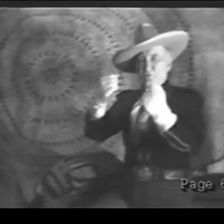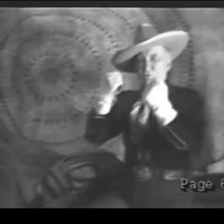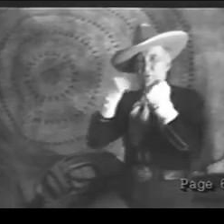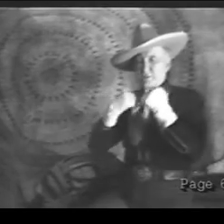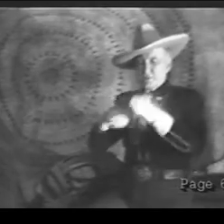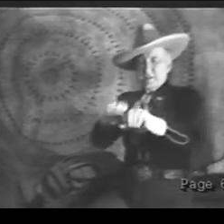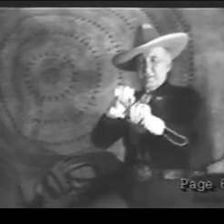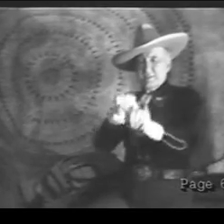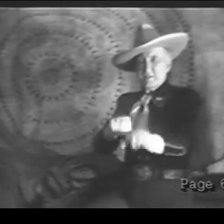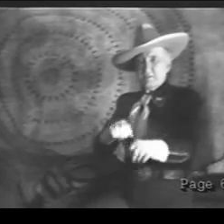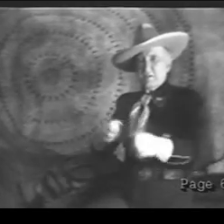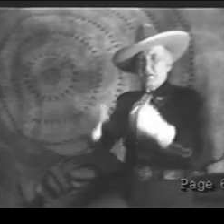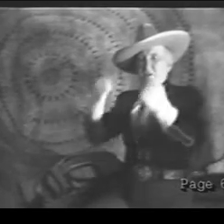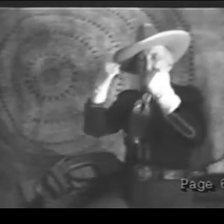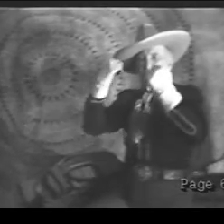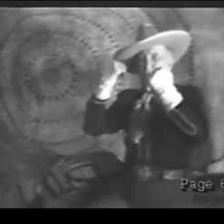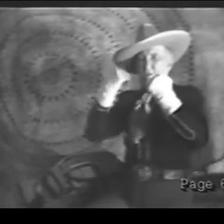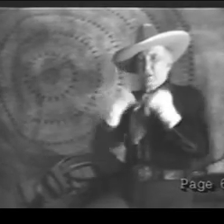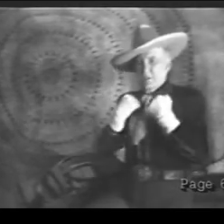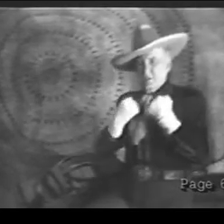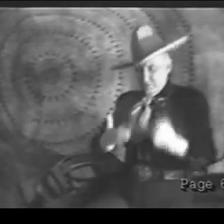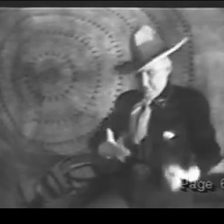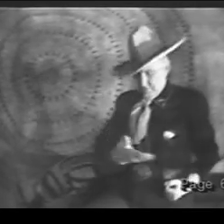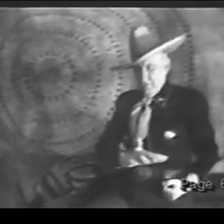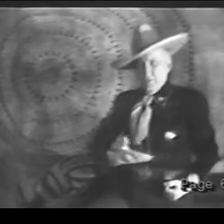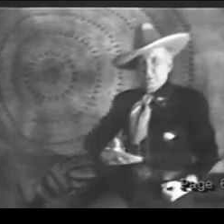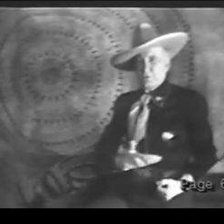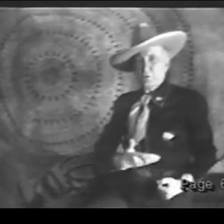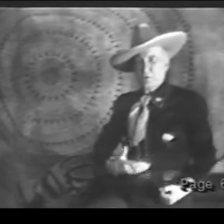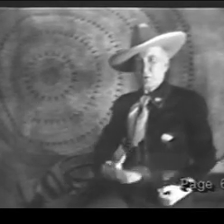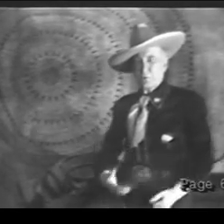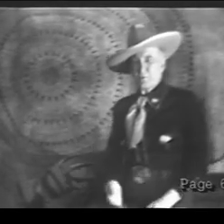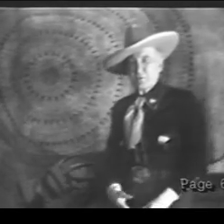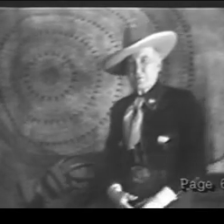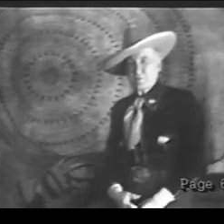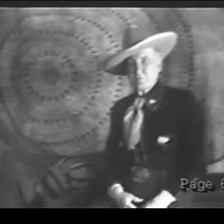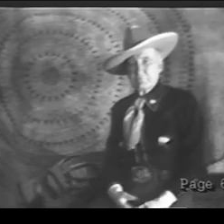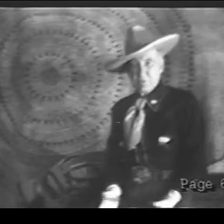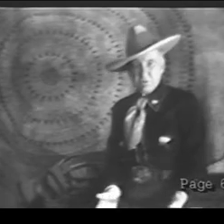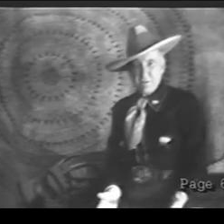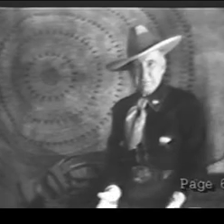own direction. Not killing out there, but you are killed through hunger, which means that you starve to